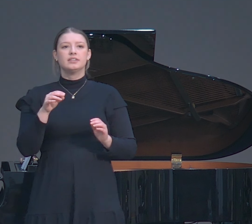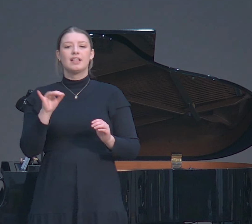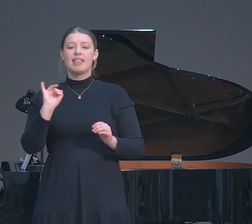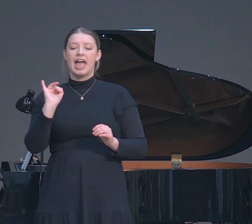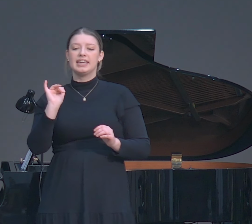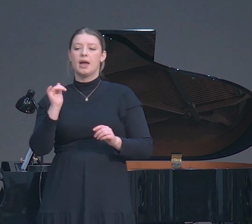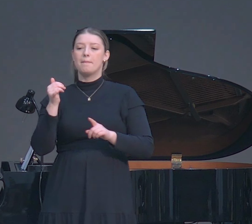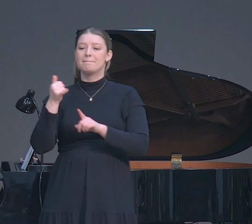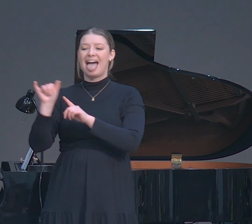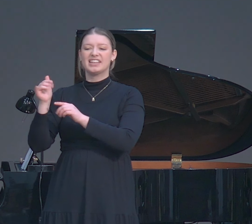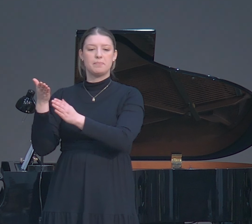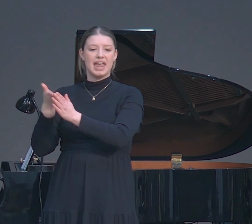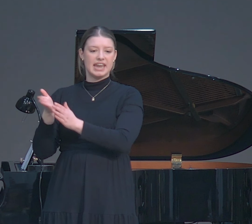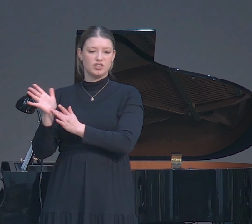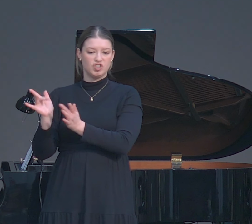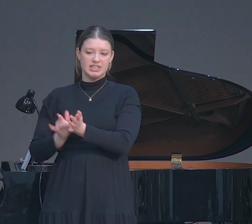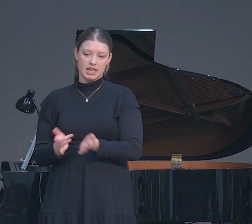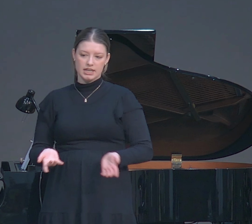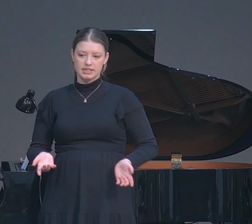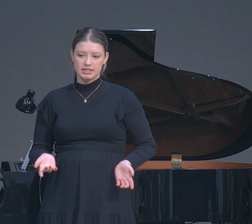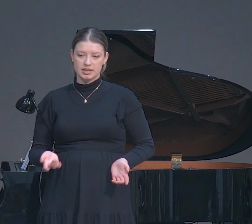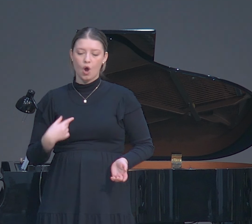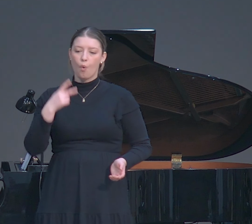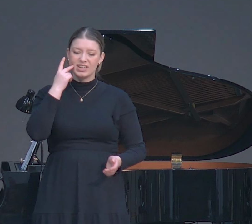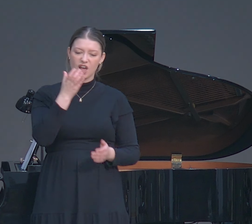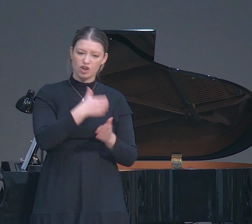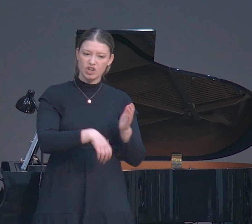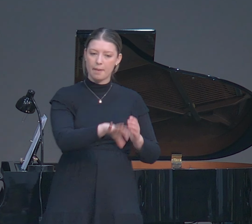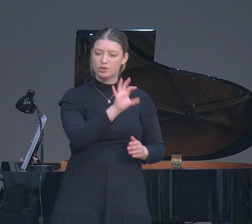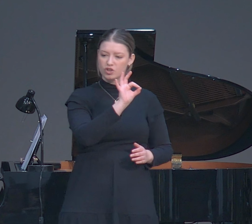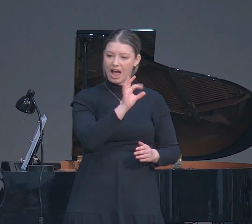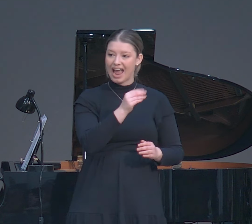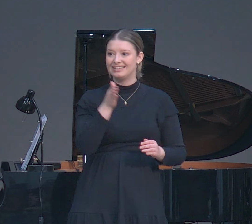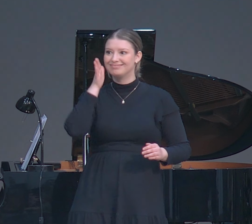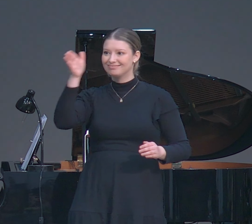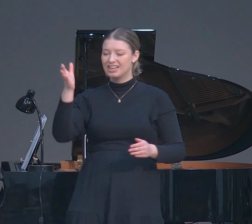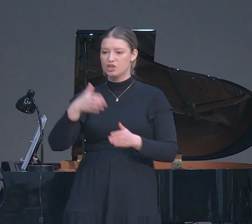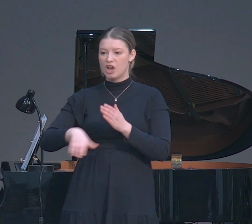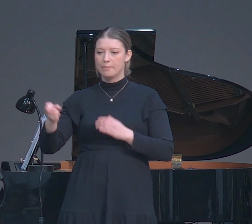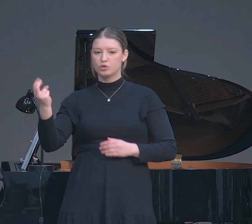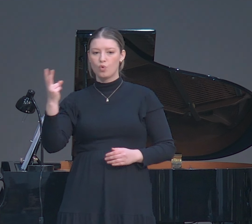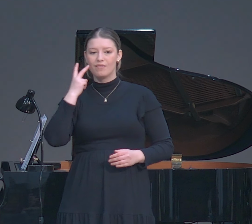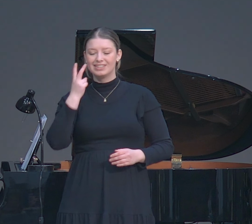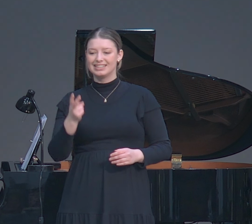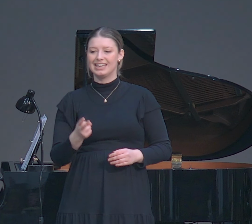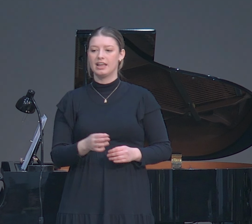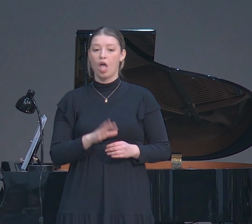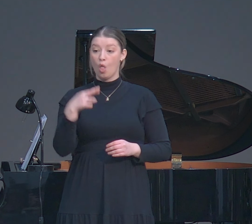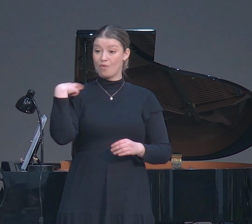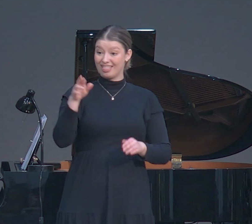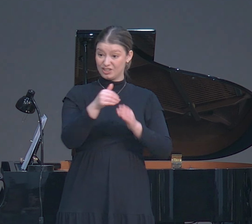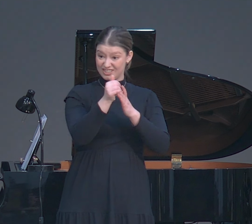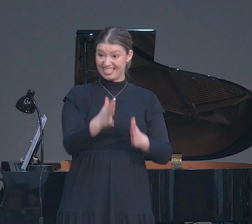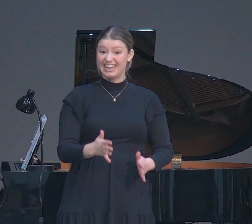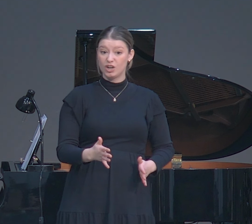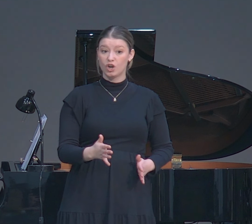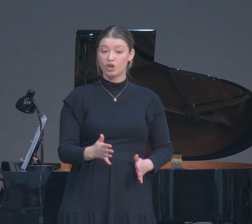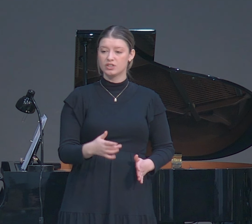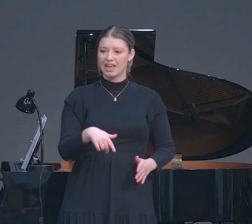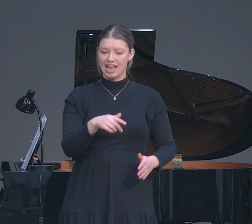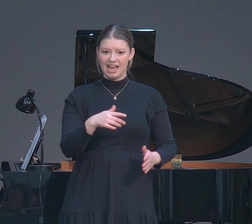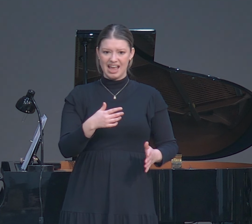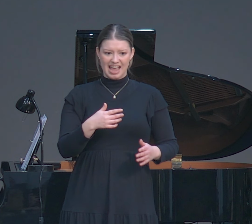against Jesus. We saw that in chapter 9. We're going to see it again in chapter 12. The religious leaders, they